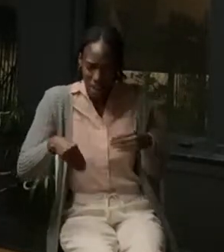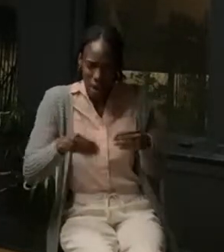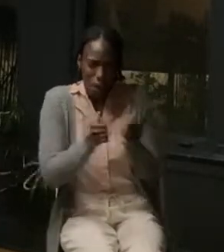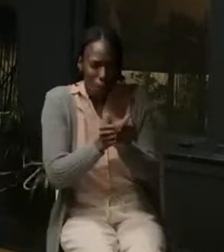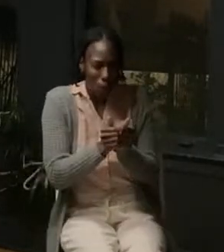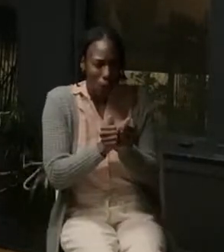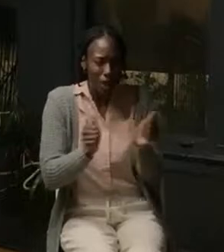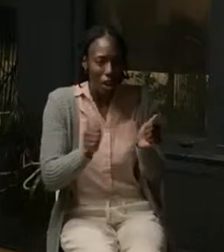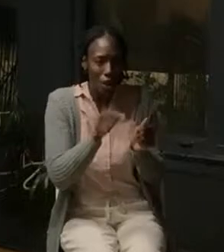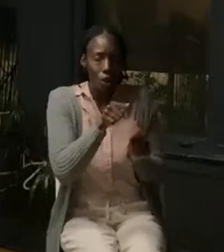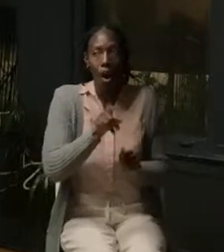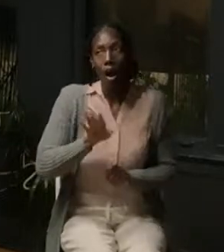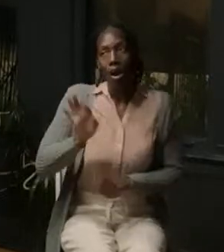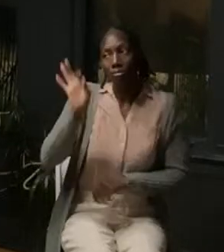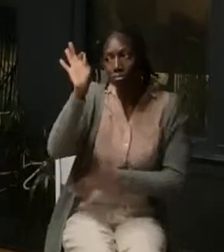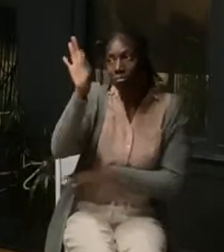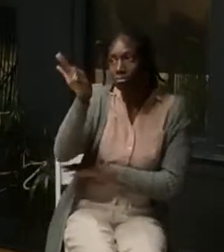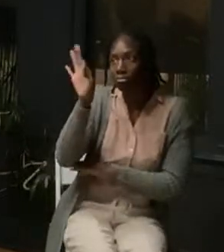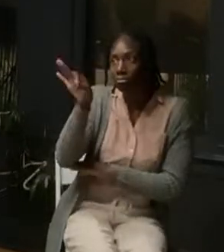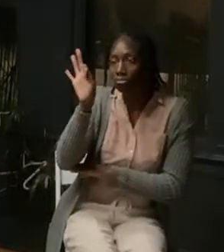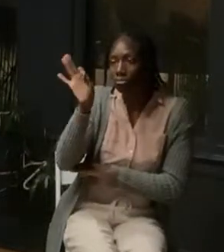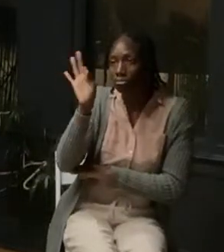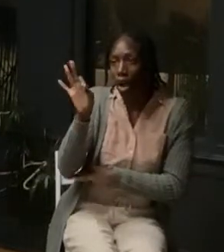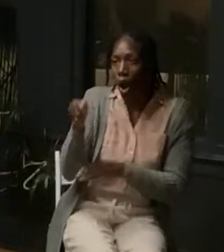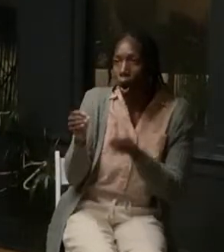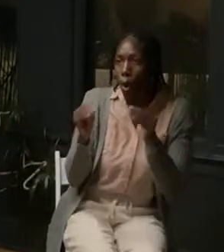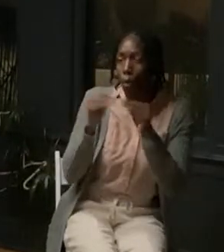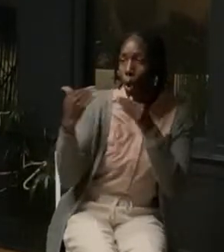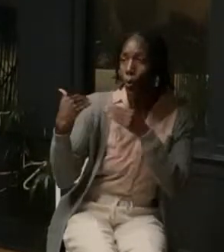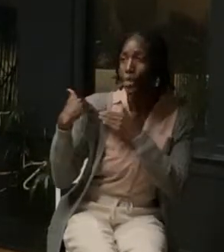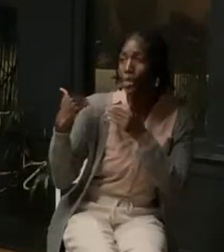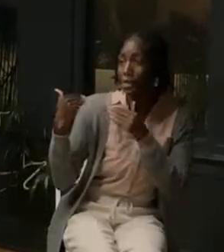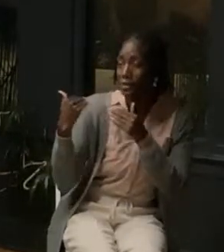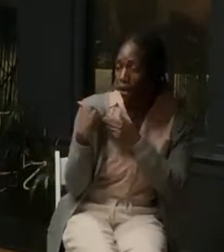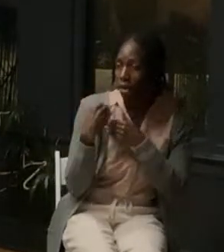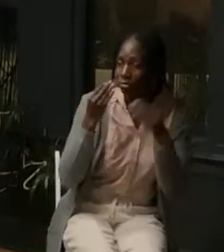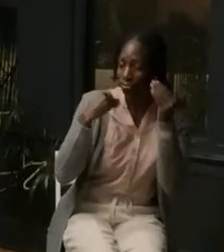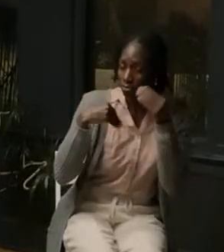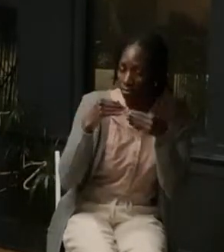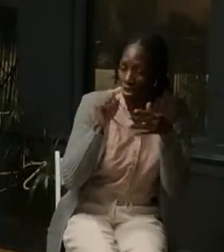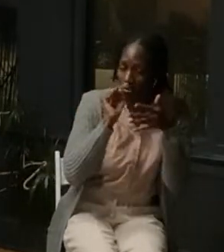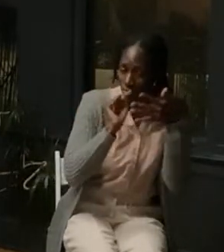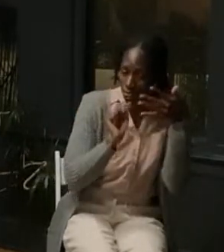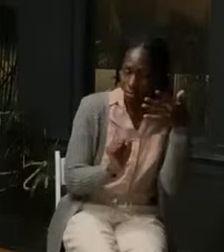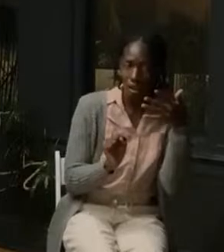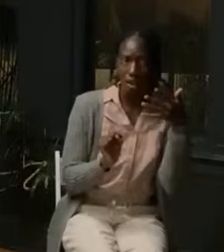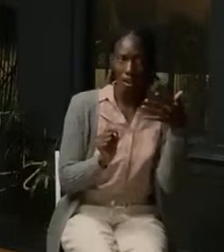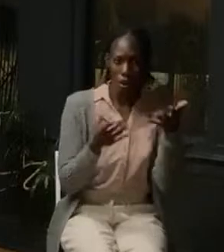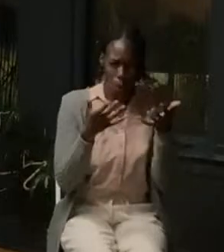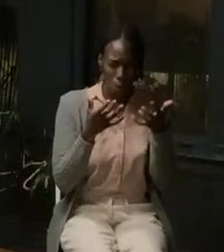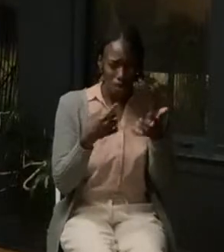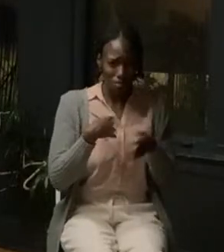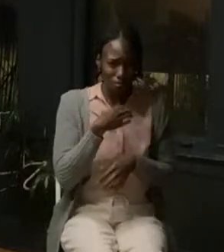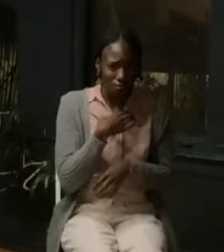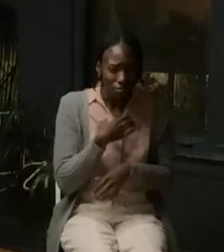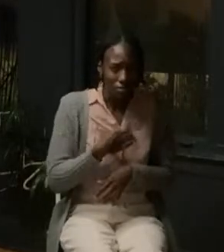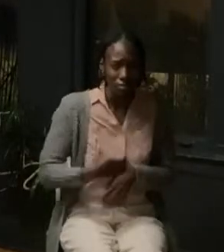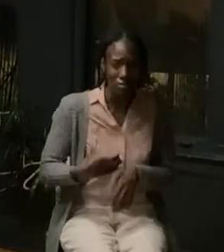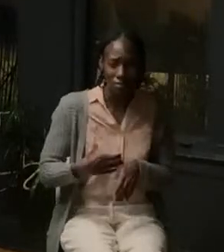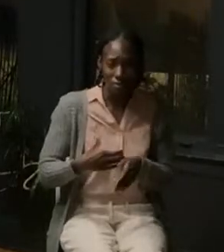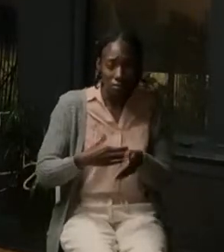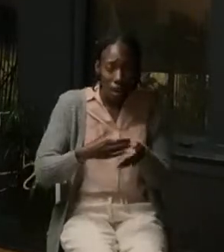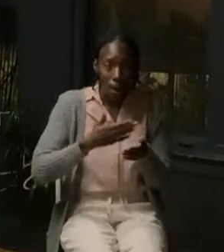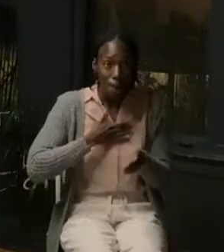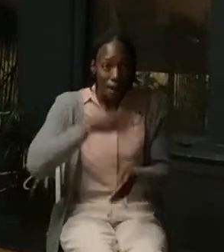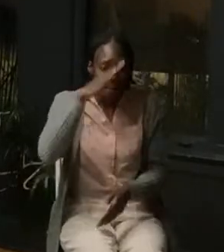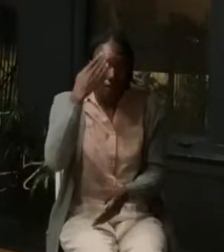the missionary tract of a more responsible menu that wants to starve me out of my blackness, you